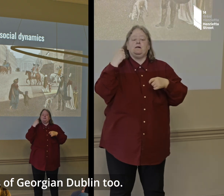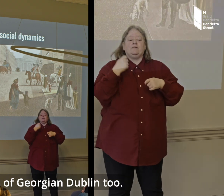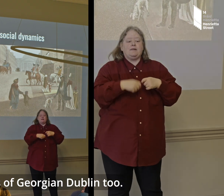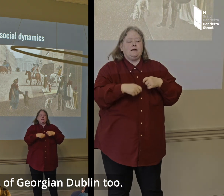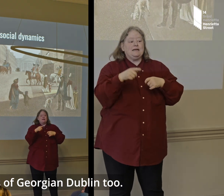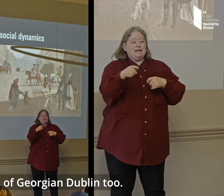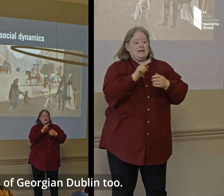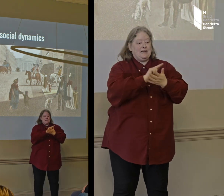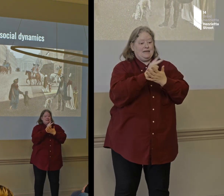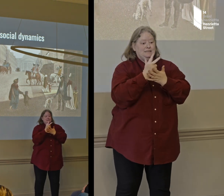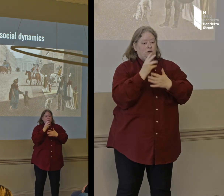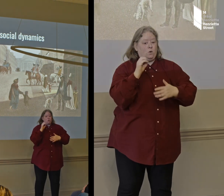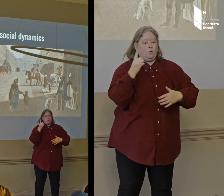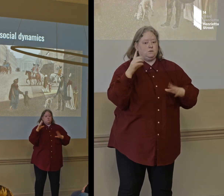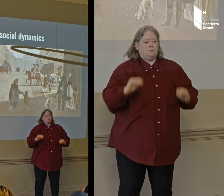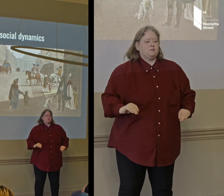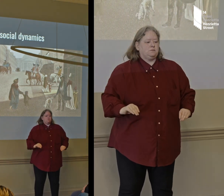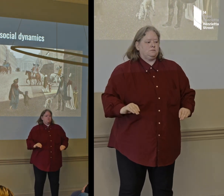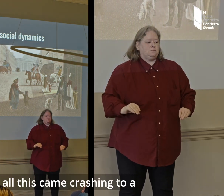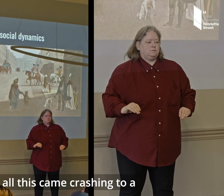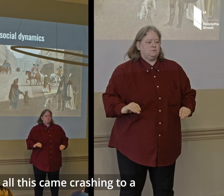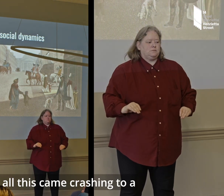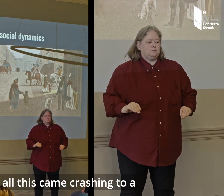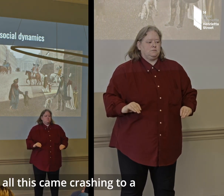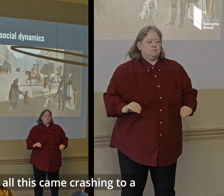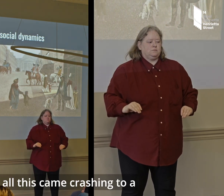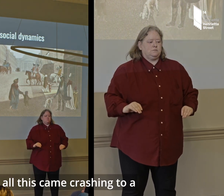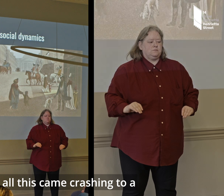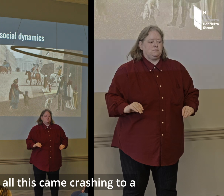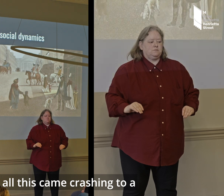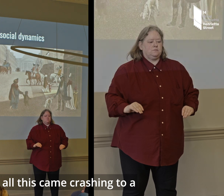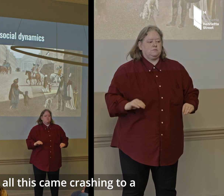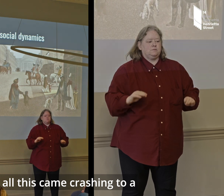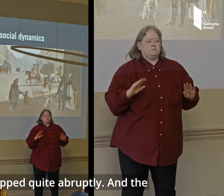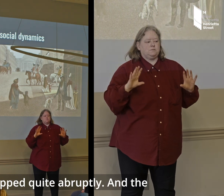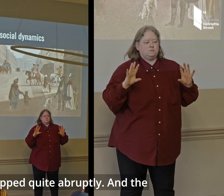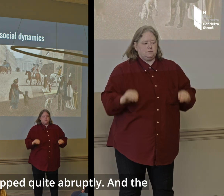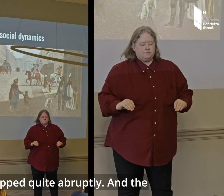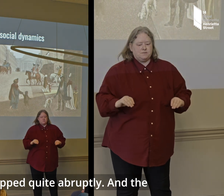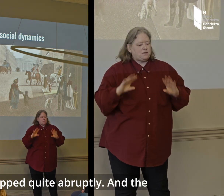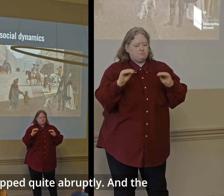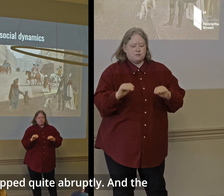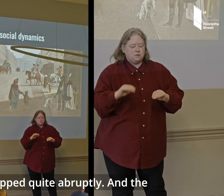areas of Georgian Dublin too. In 1801, all this came crashing to a halt.